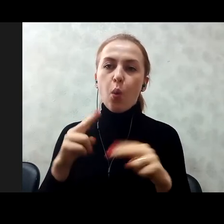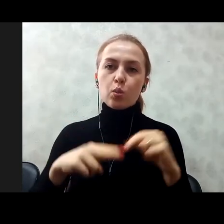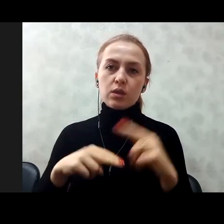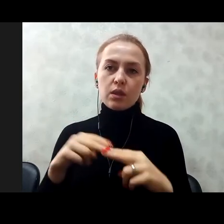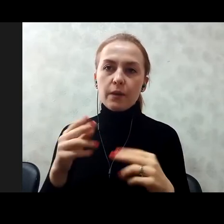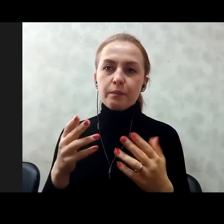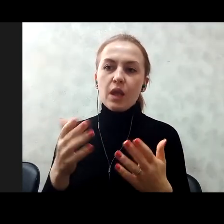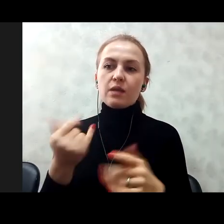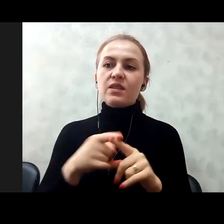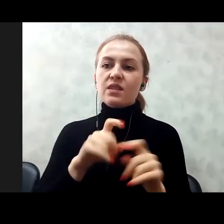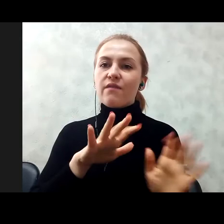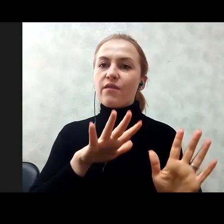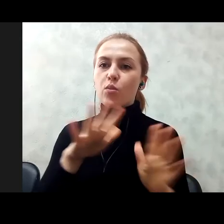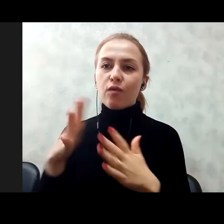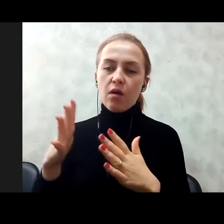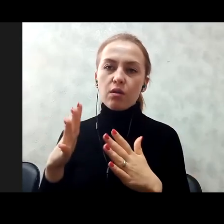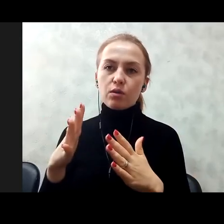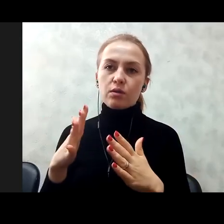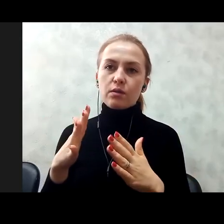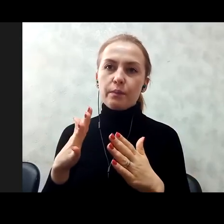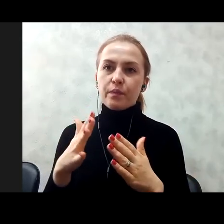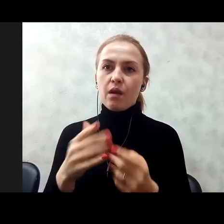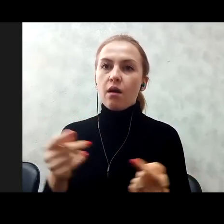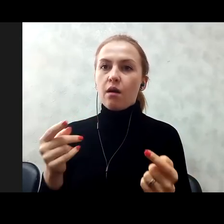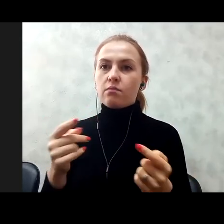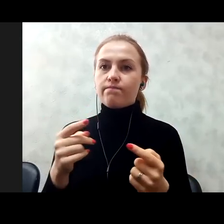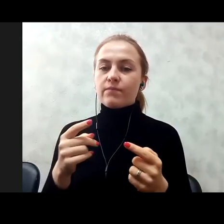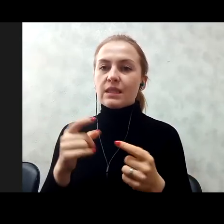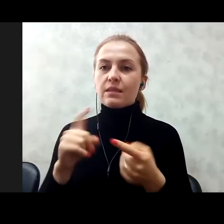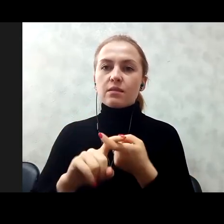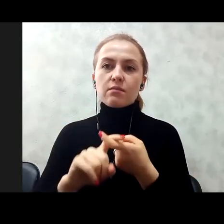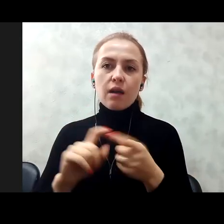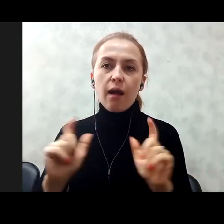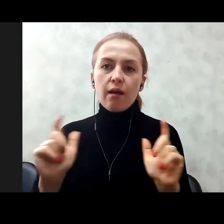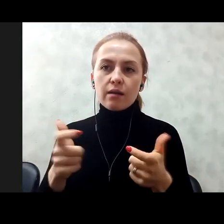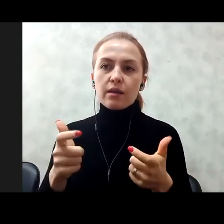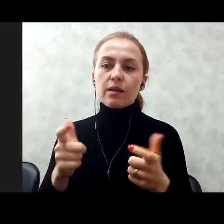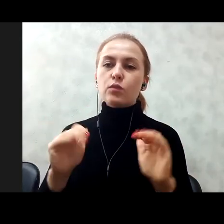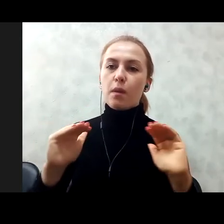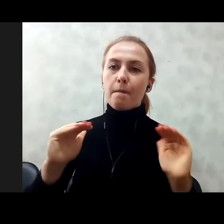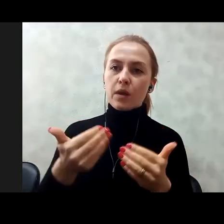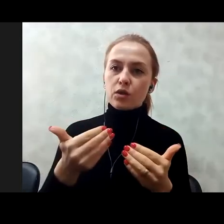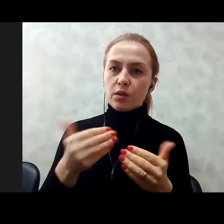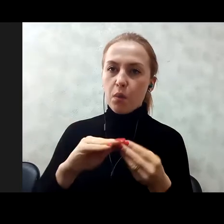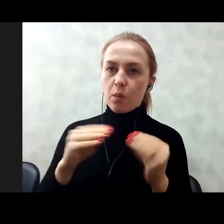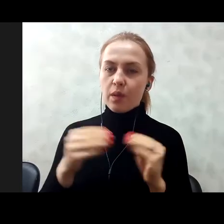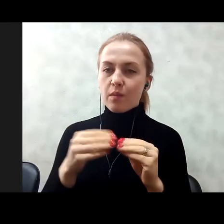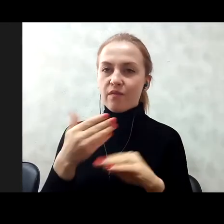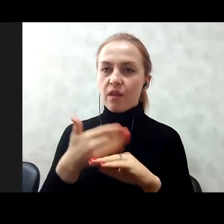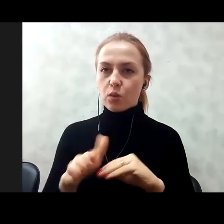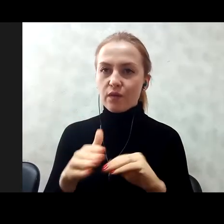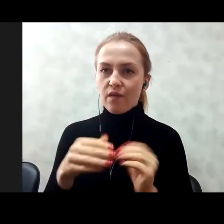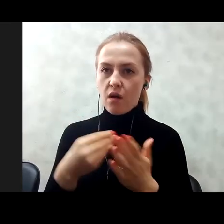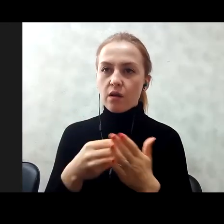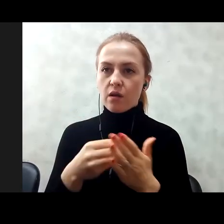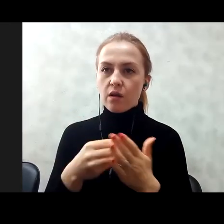new administrative and territorial division, plus quarantine